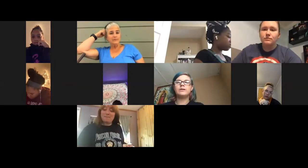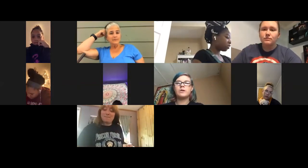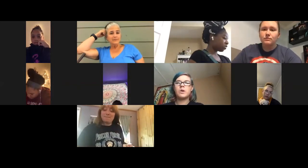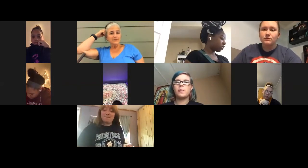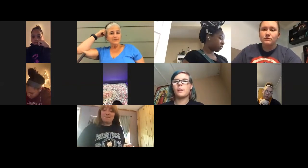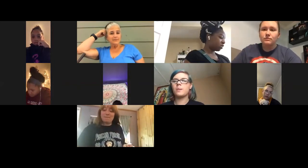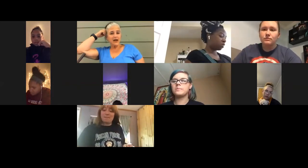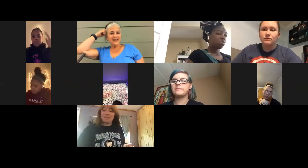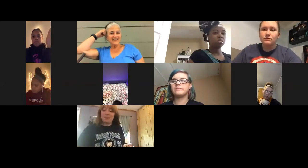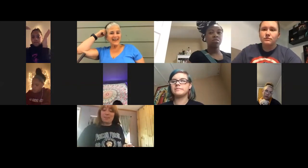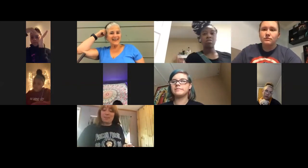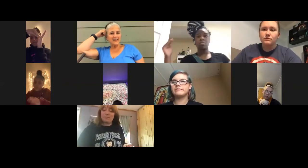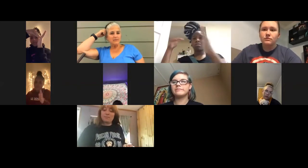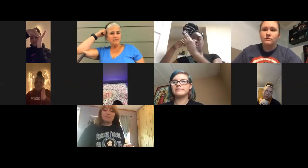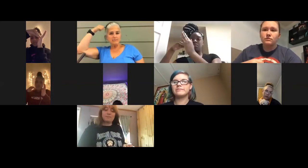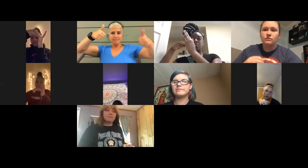Again.